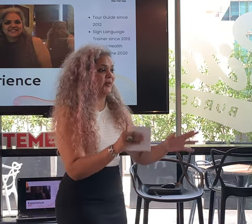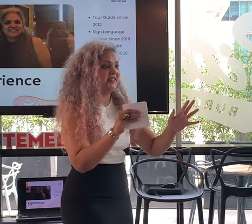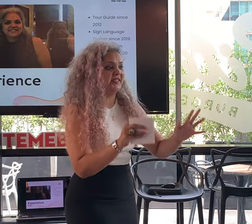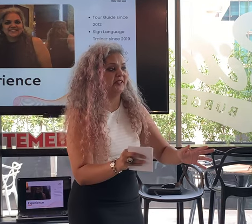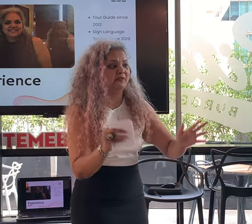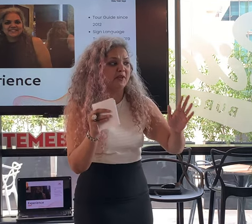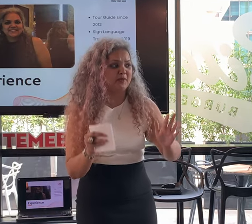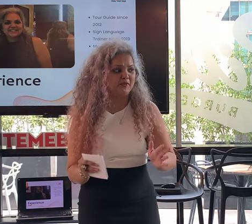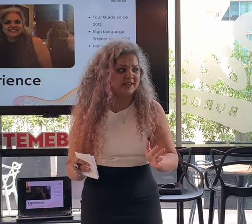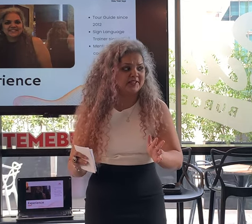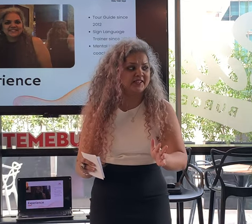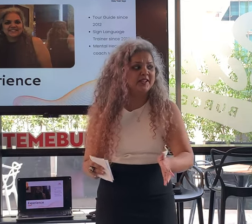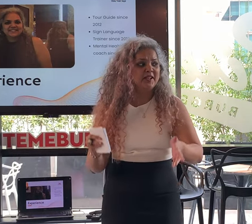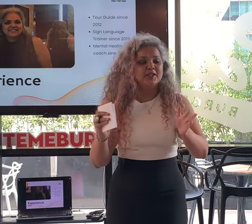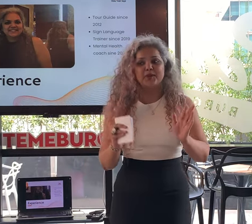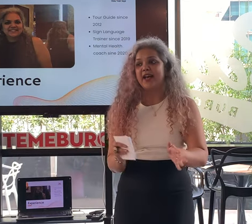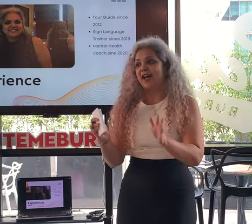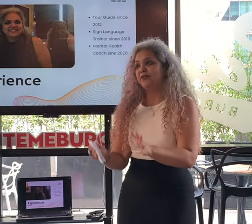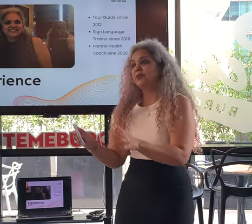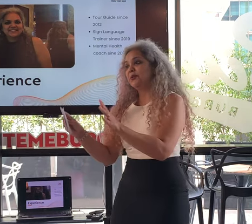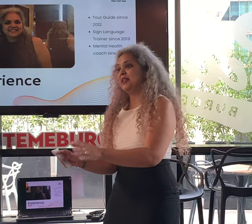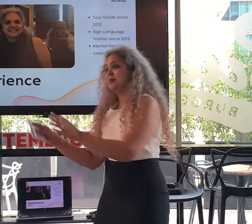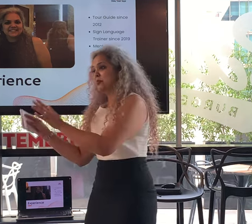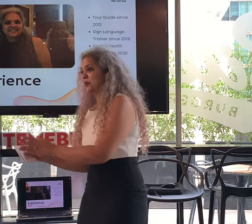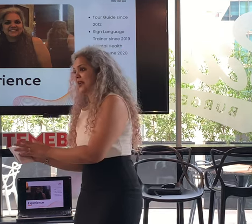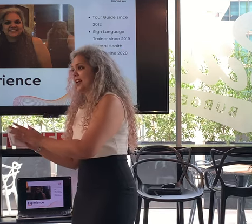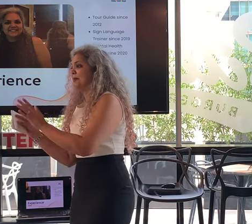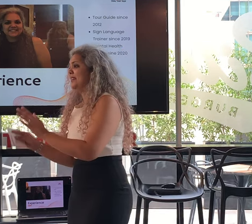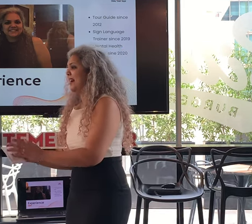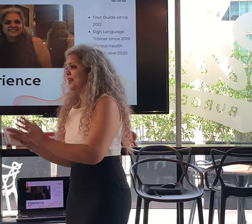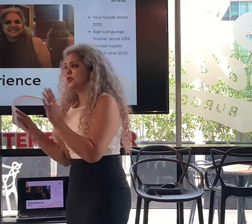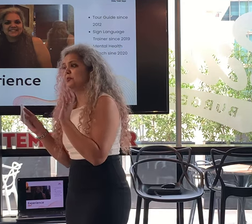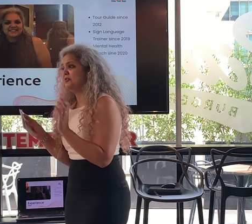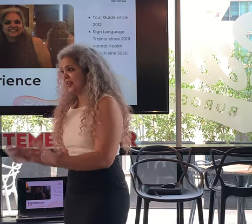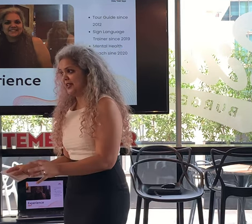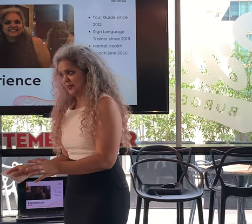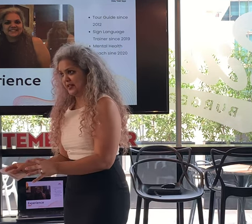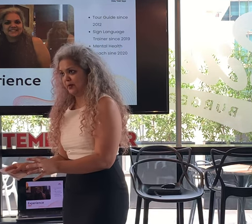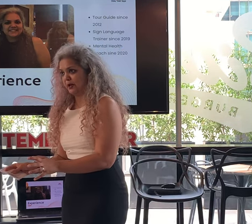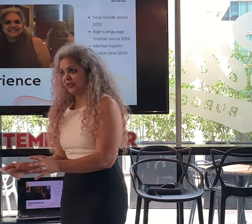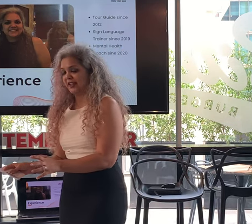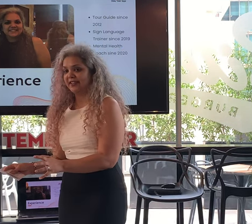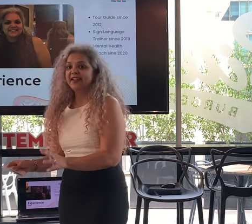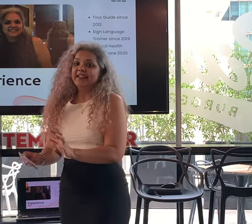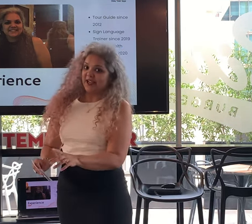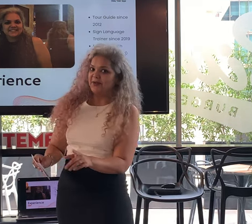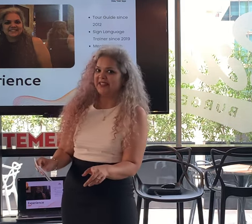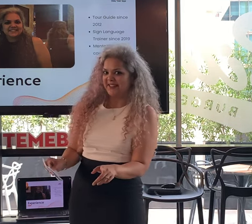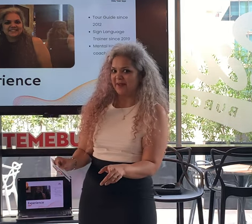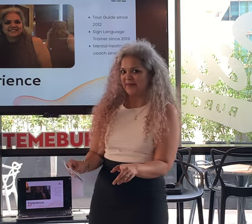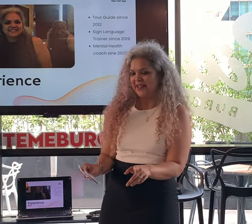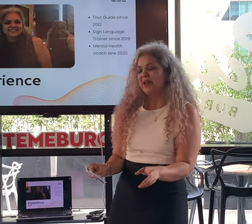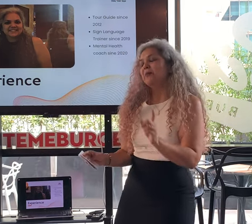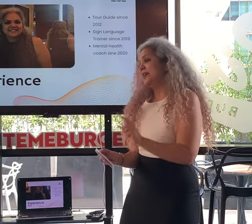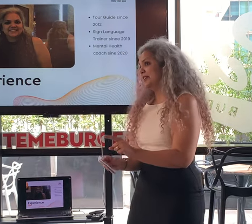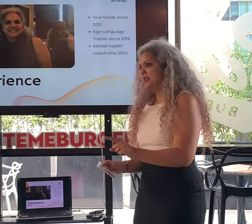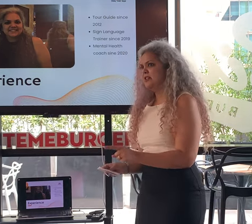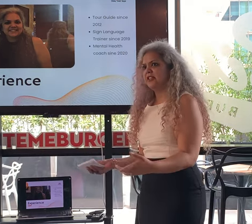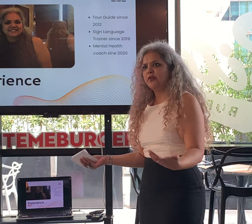sit in one profession. So I have to keep moving. And my dad used to be very upset about that. Now he is happy. But earlier he is like the